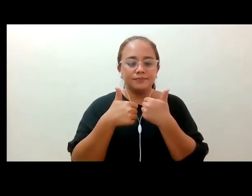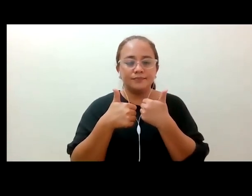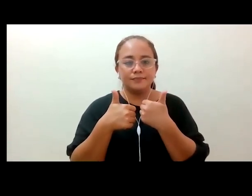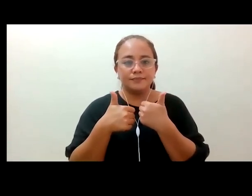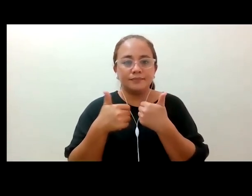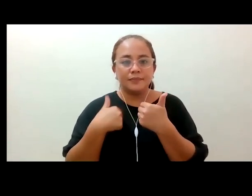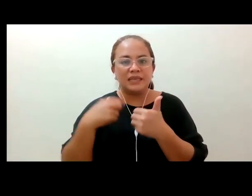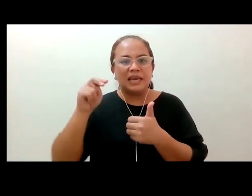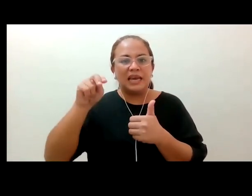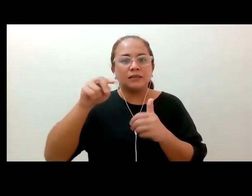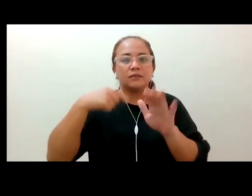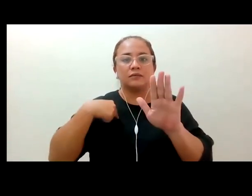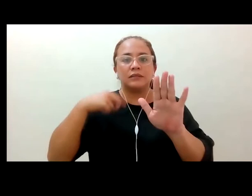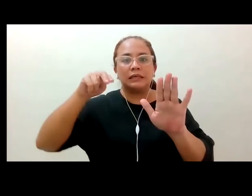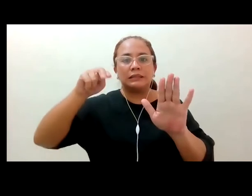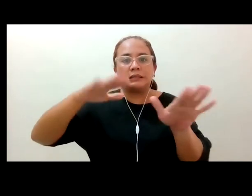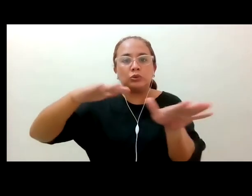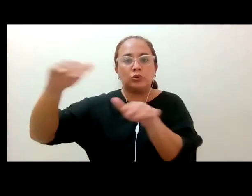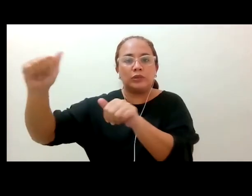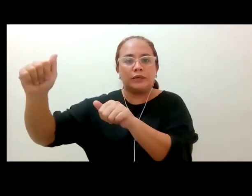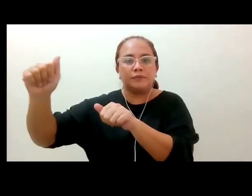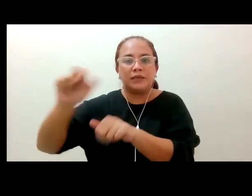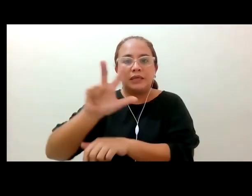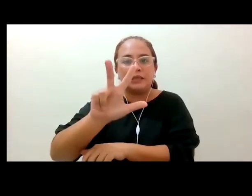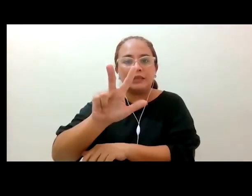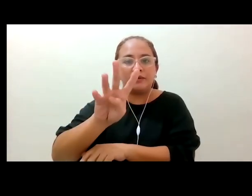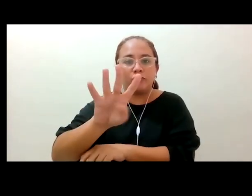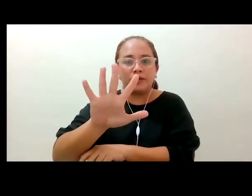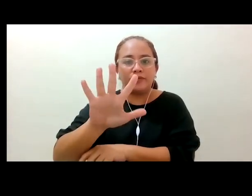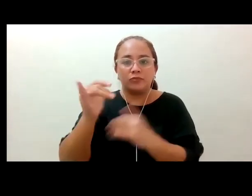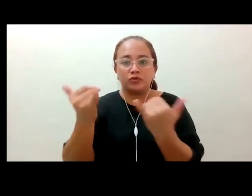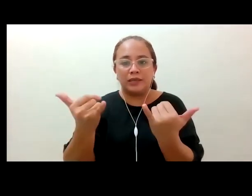I need to leave at 3:45 today.